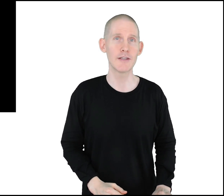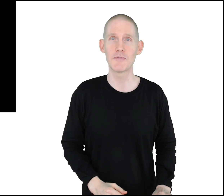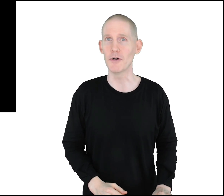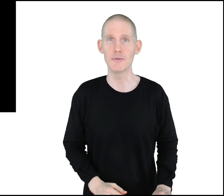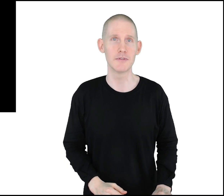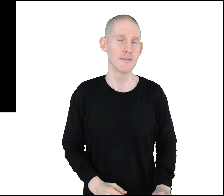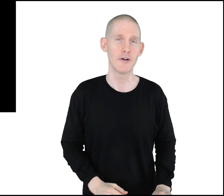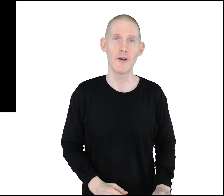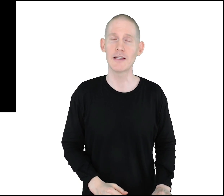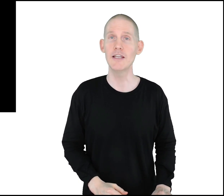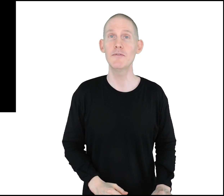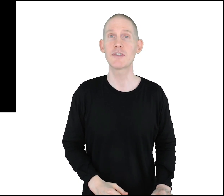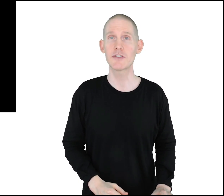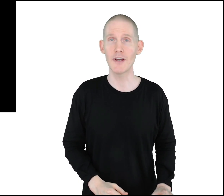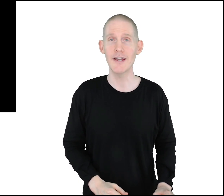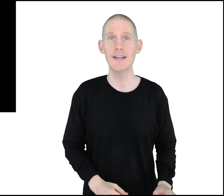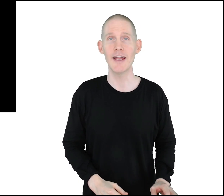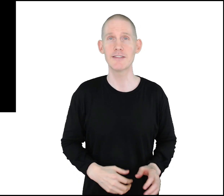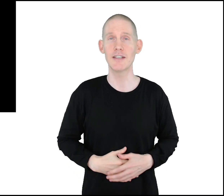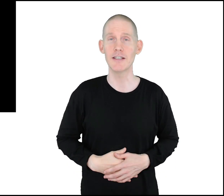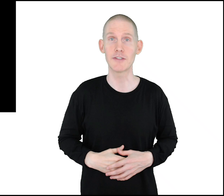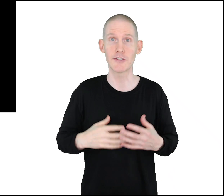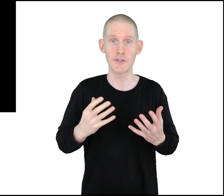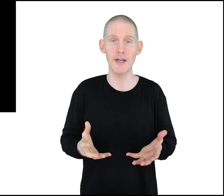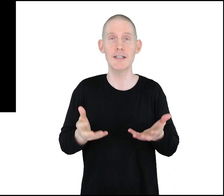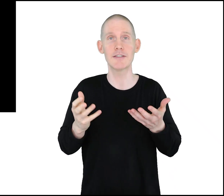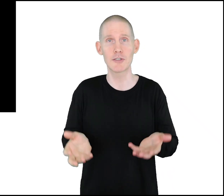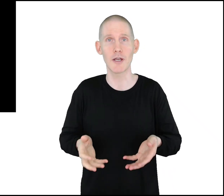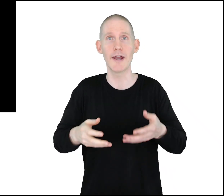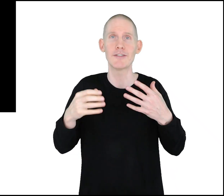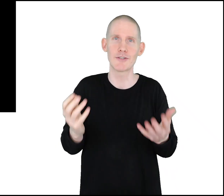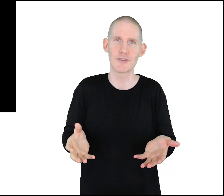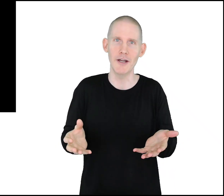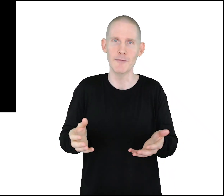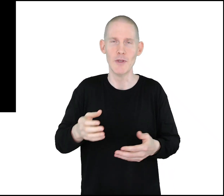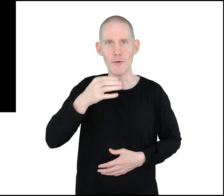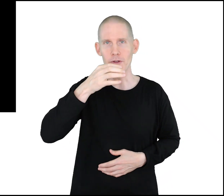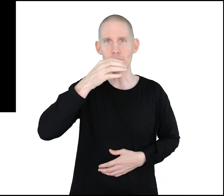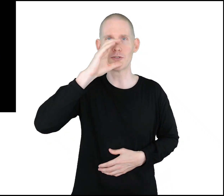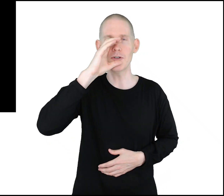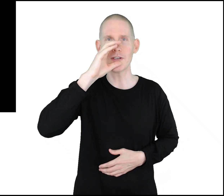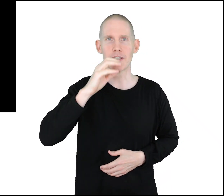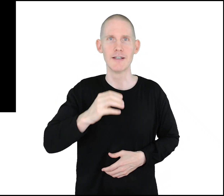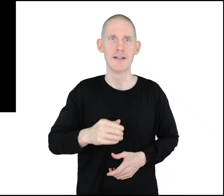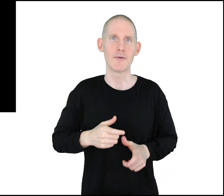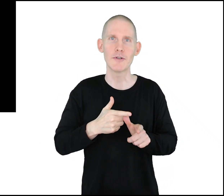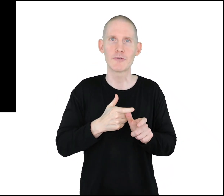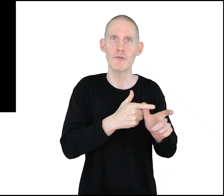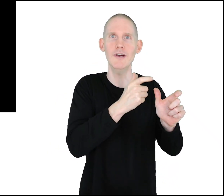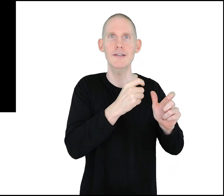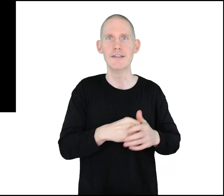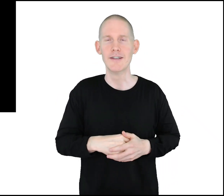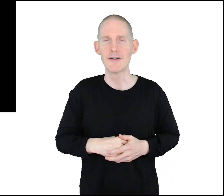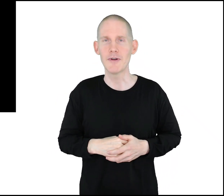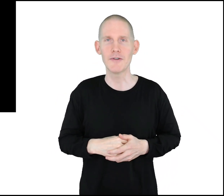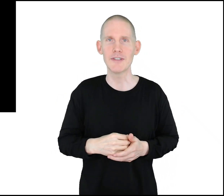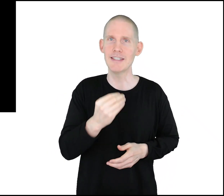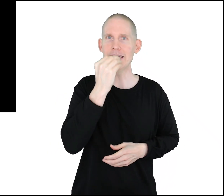the verbs, right? Leave the sign as it is. The sign is the sign is the sign. Whether it's drink, whether it's run, whether it's